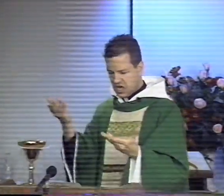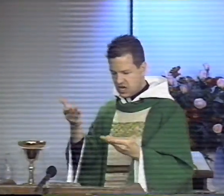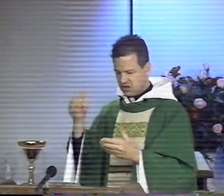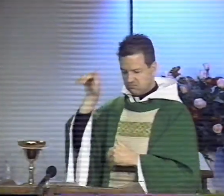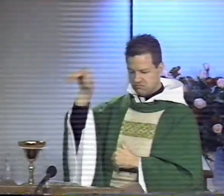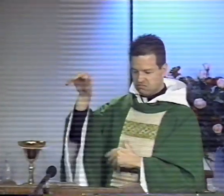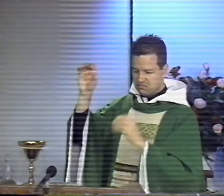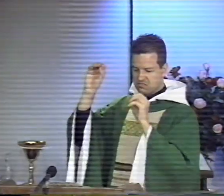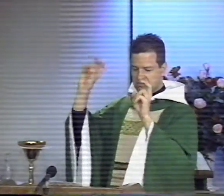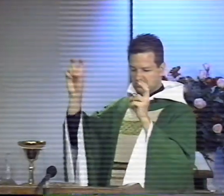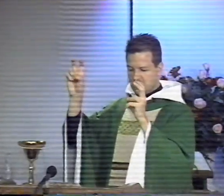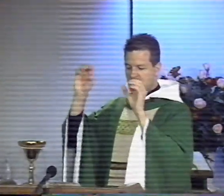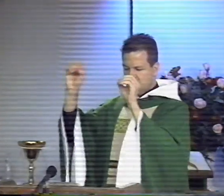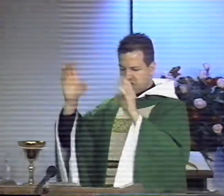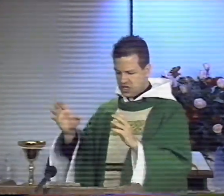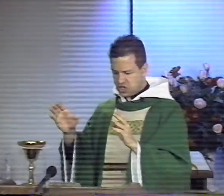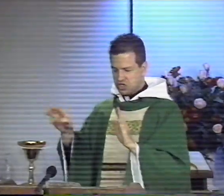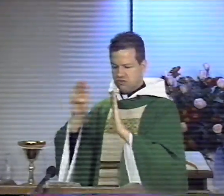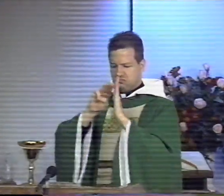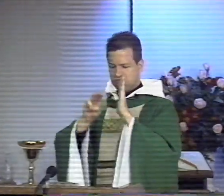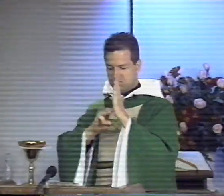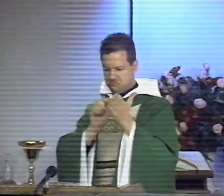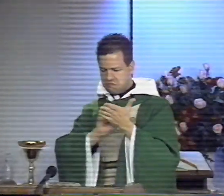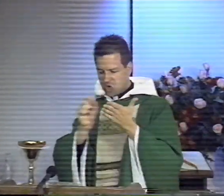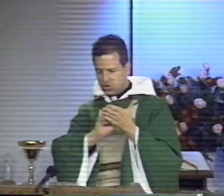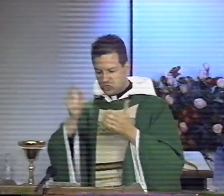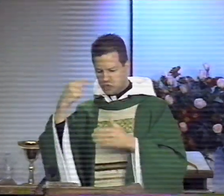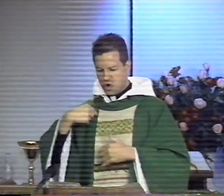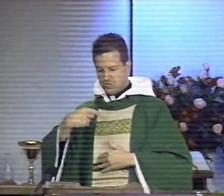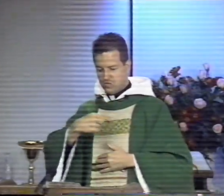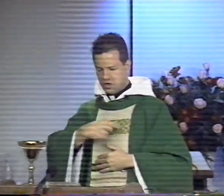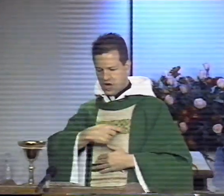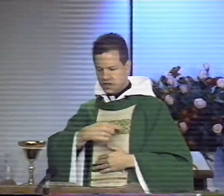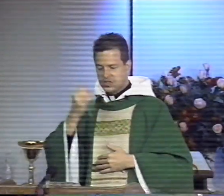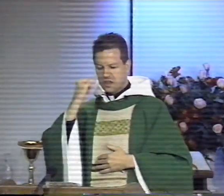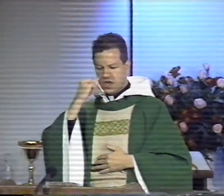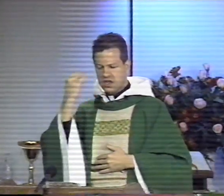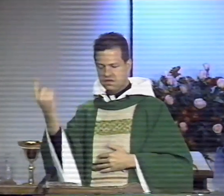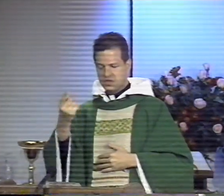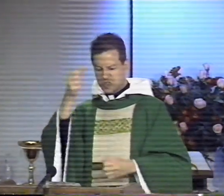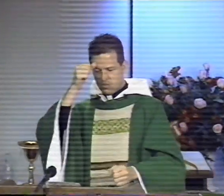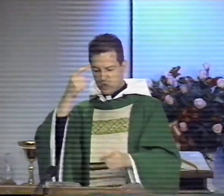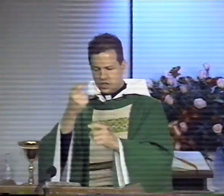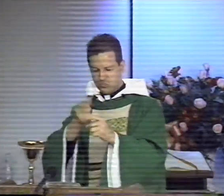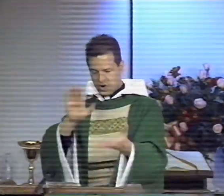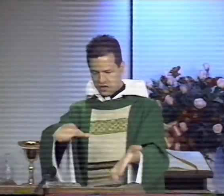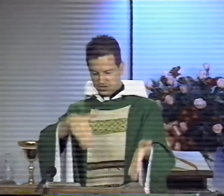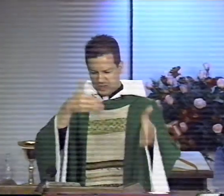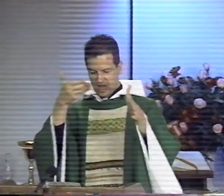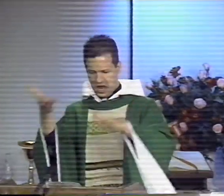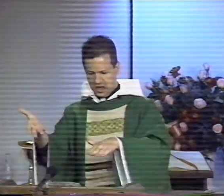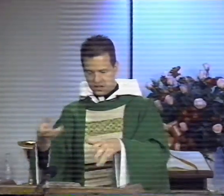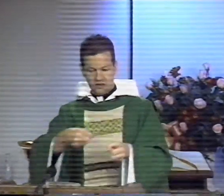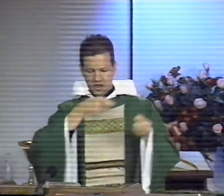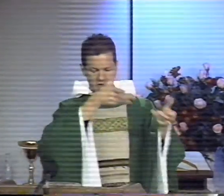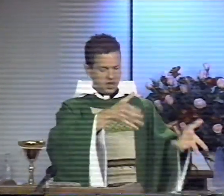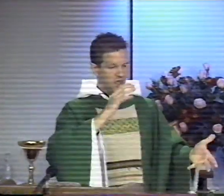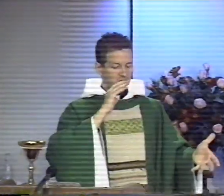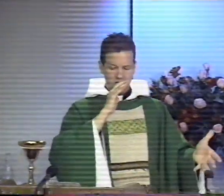saying, "Teacher, Moses wrote for us that if someone's brother dies and they leave